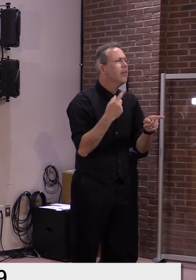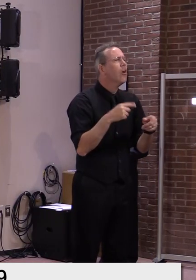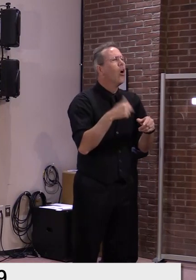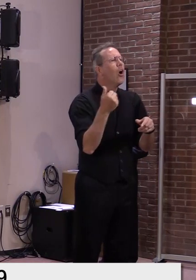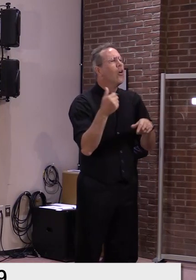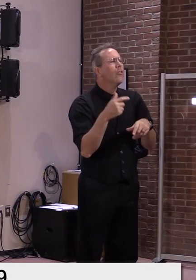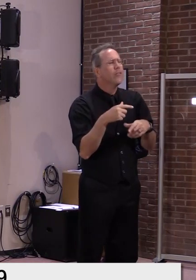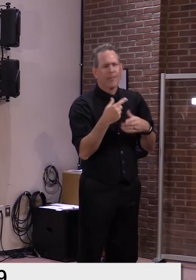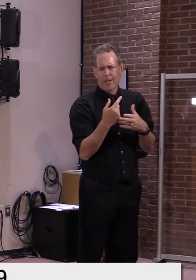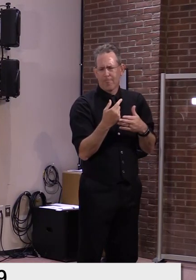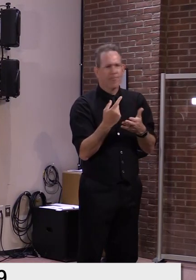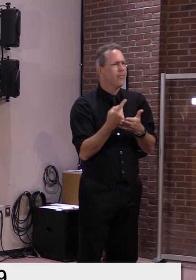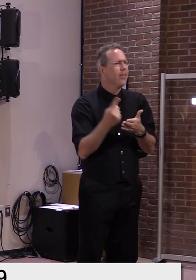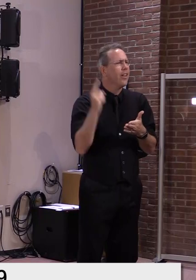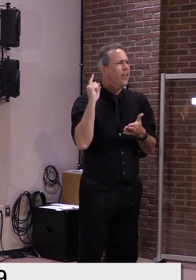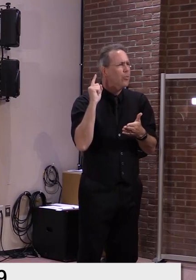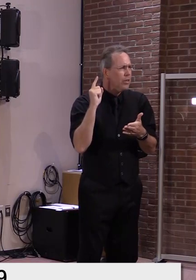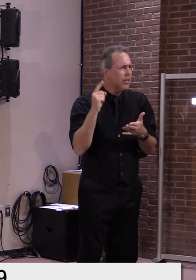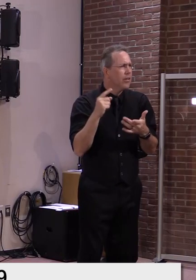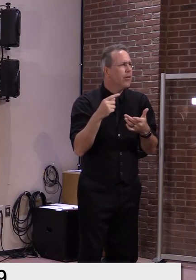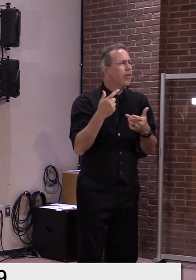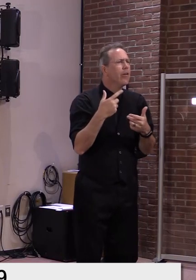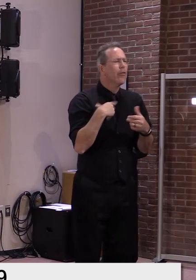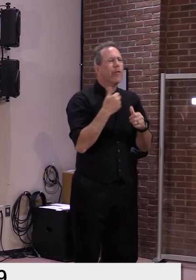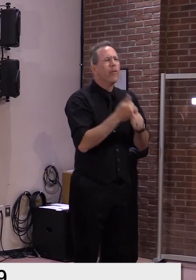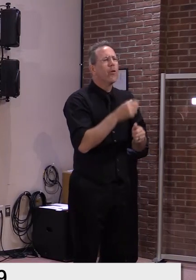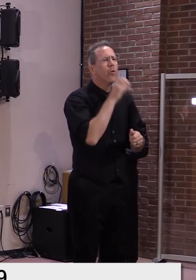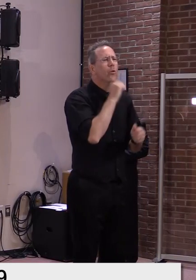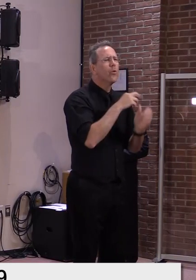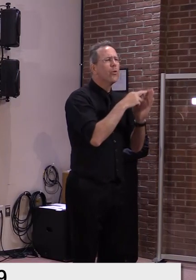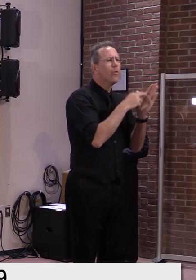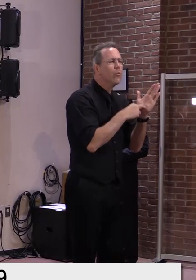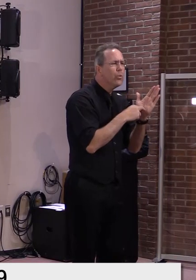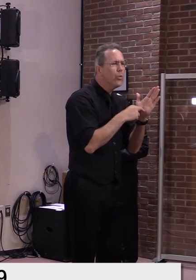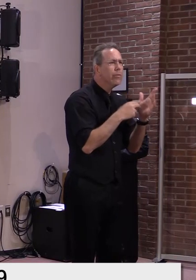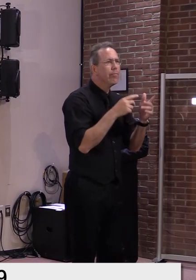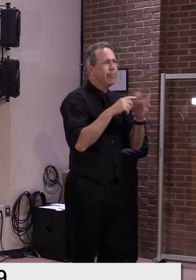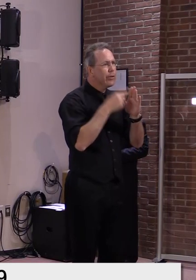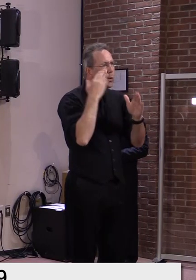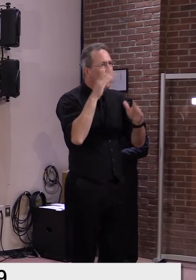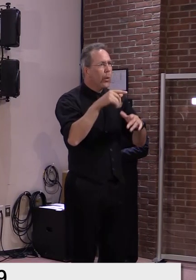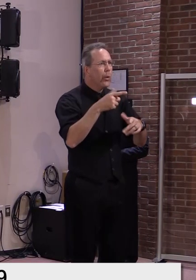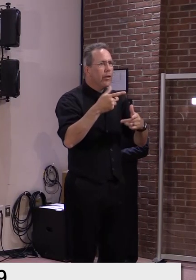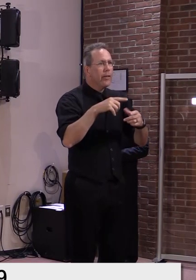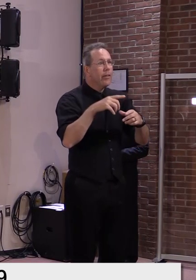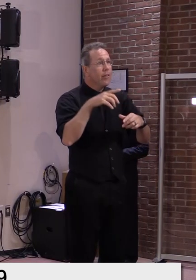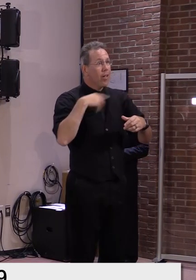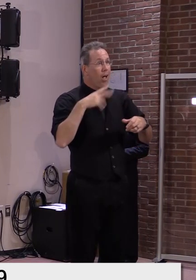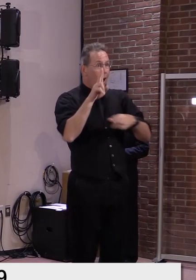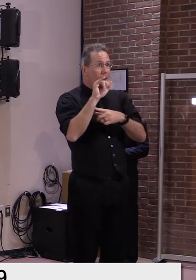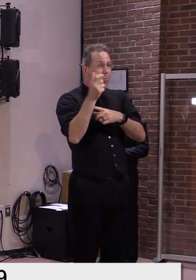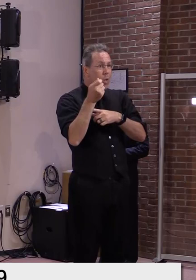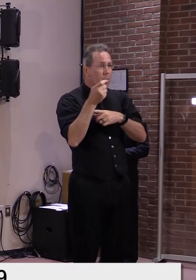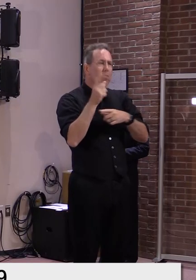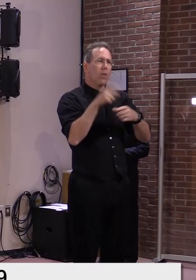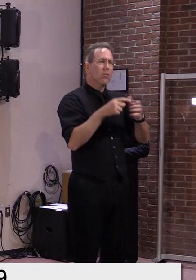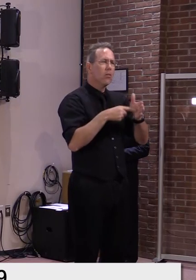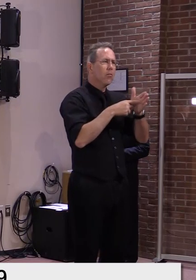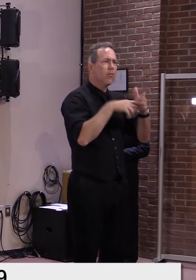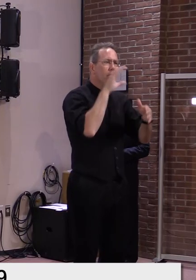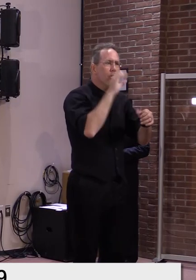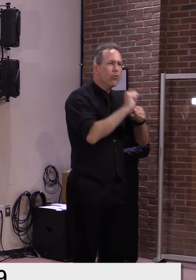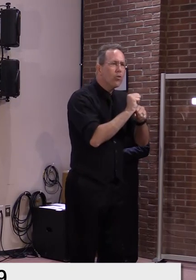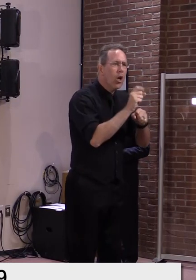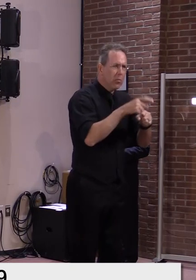work search issues that were corrected. So, you know, that also caused volume to go up. So what I'm not seeing, though,